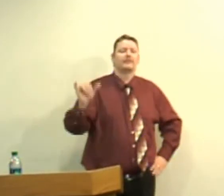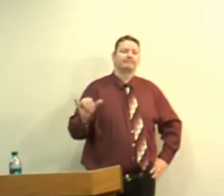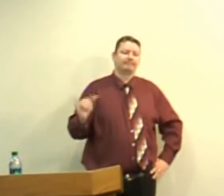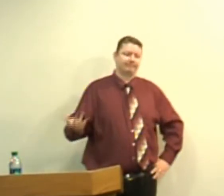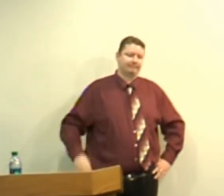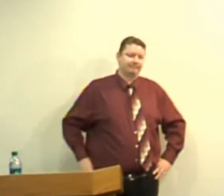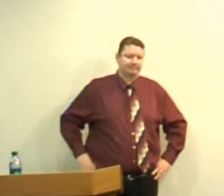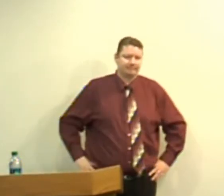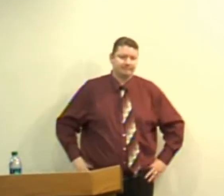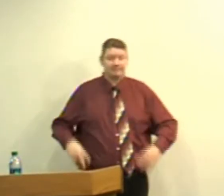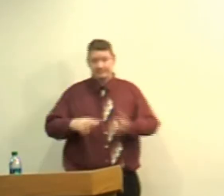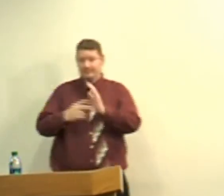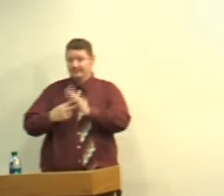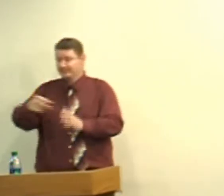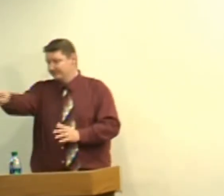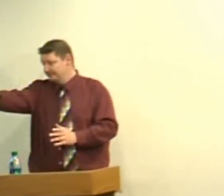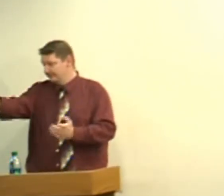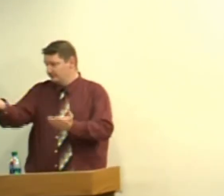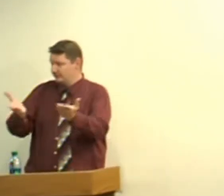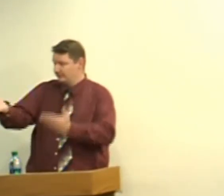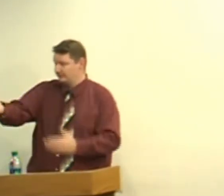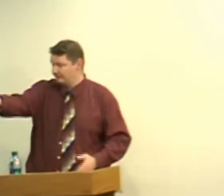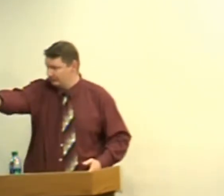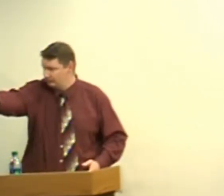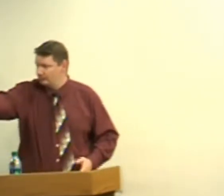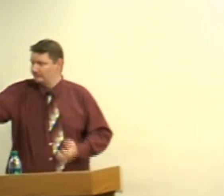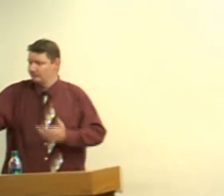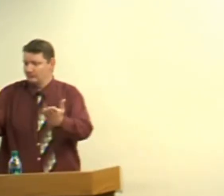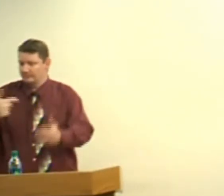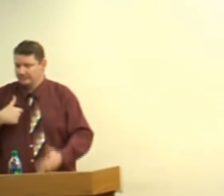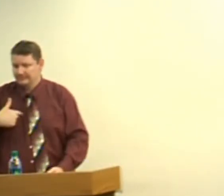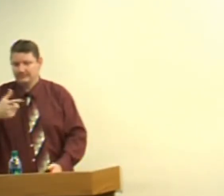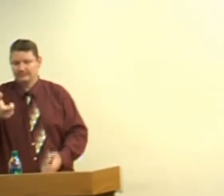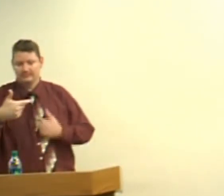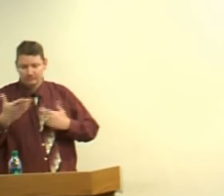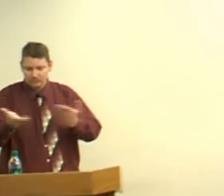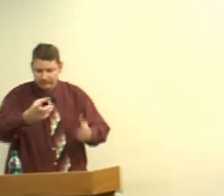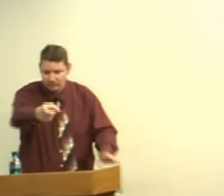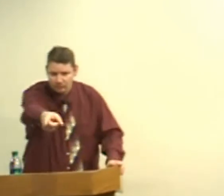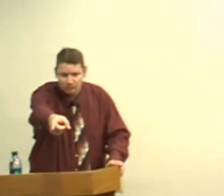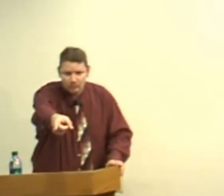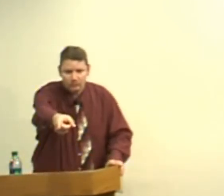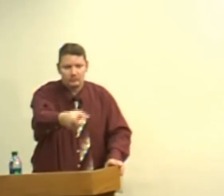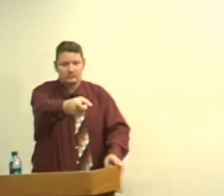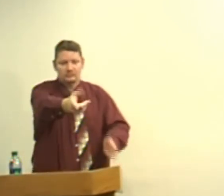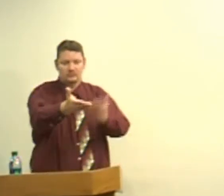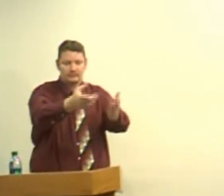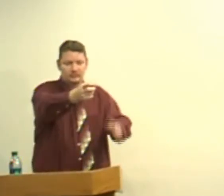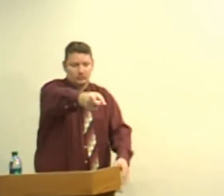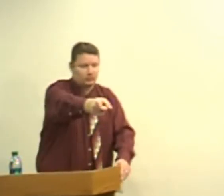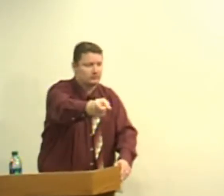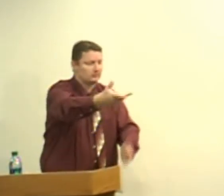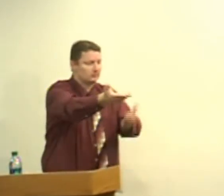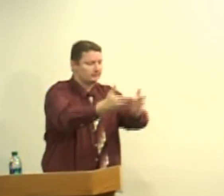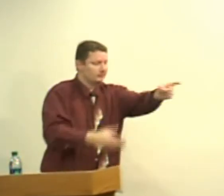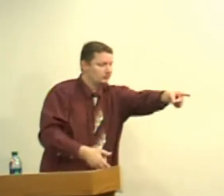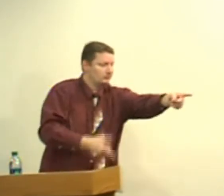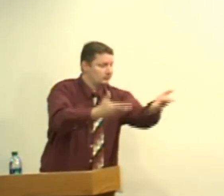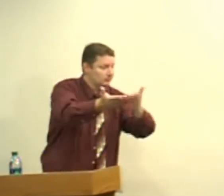Employ it in serving one another. So that means, you know, we serve one another. I can serve this individual. You